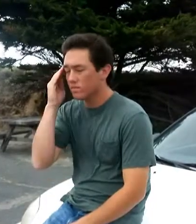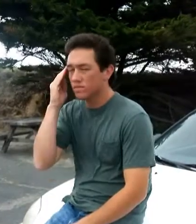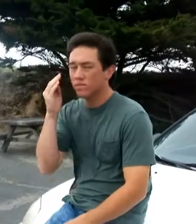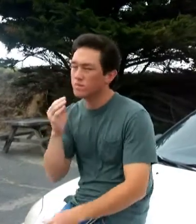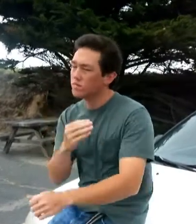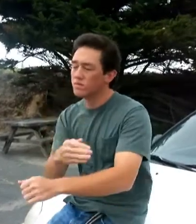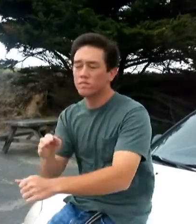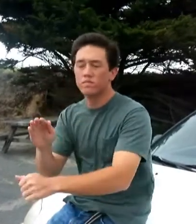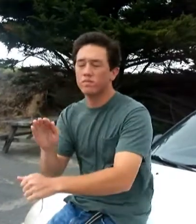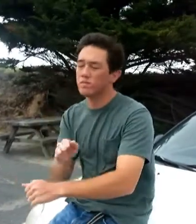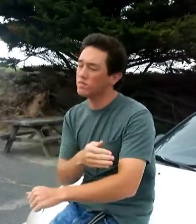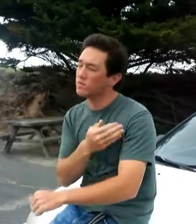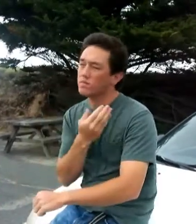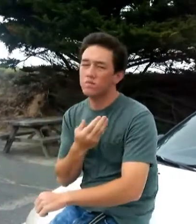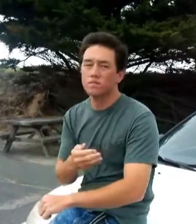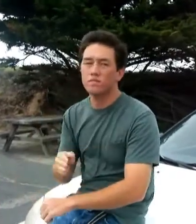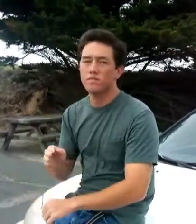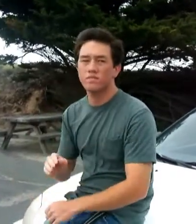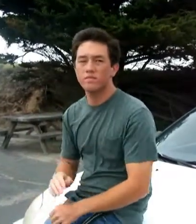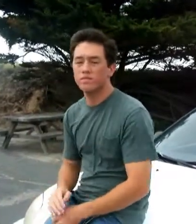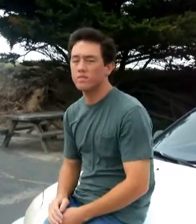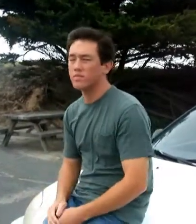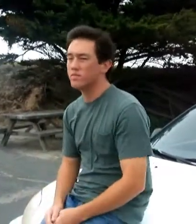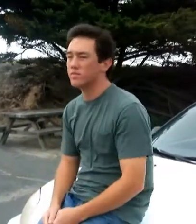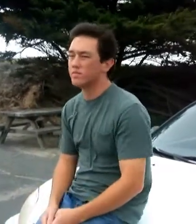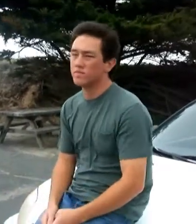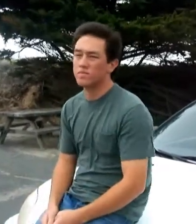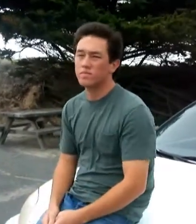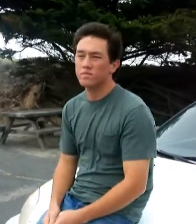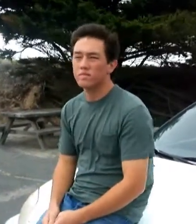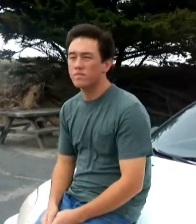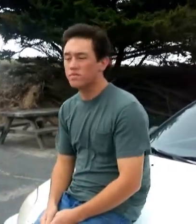And I know there's a rhyme.